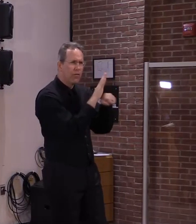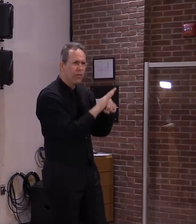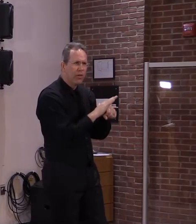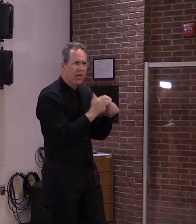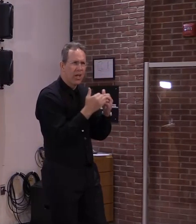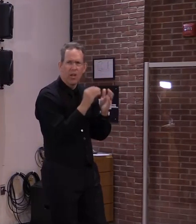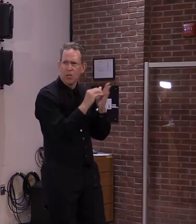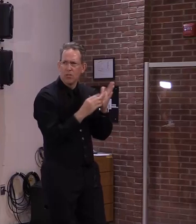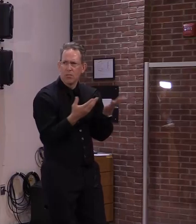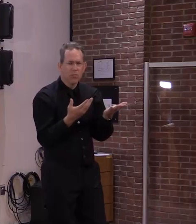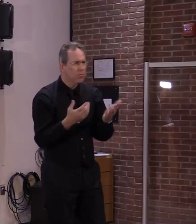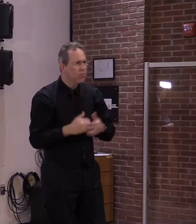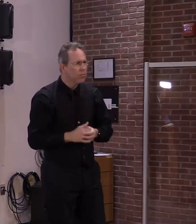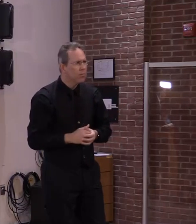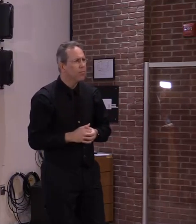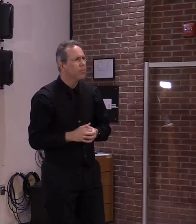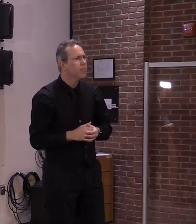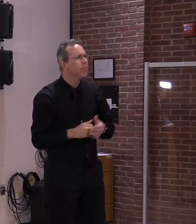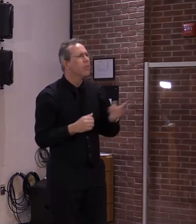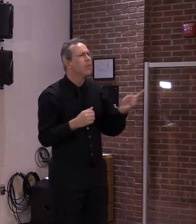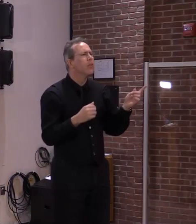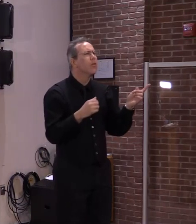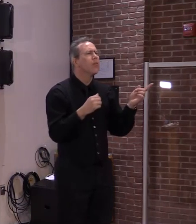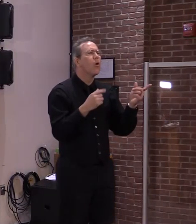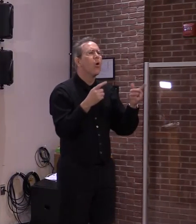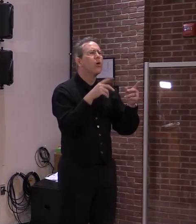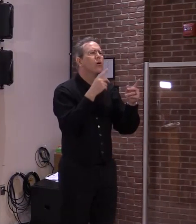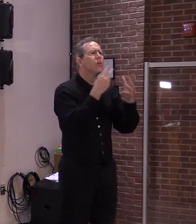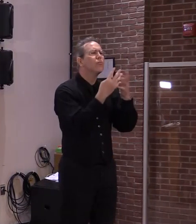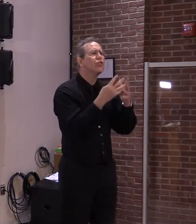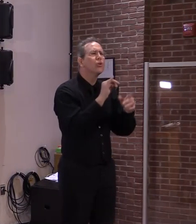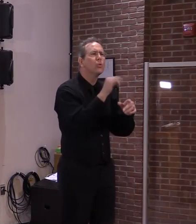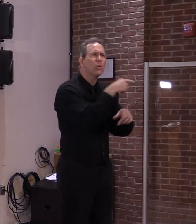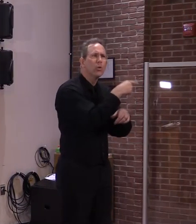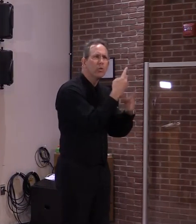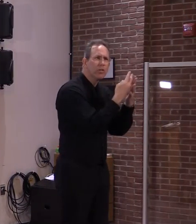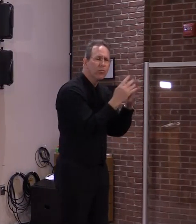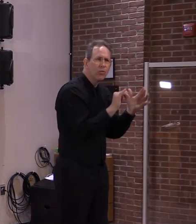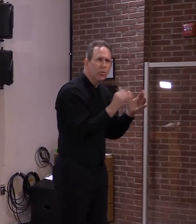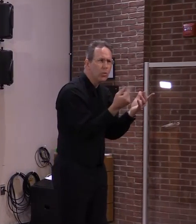I mean, meaning that they will be vaccinated under this provision.